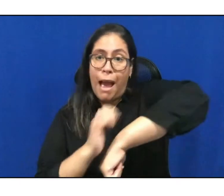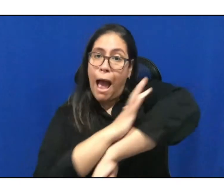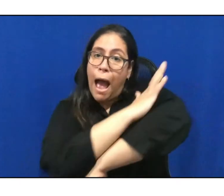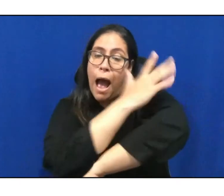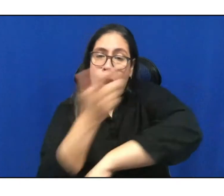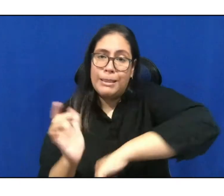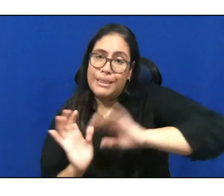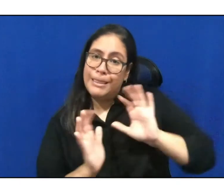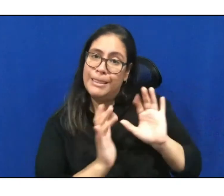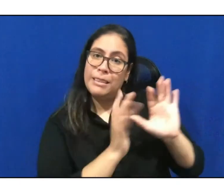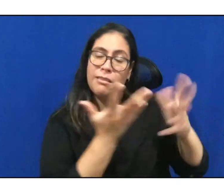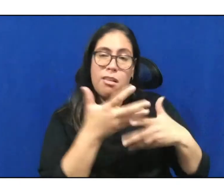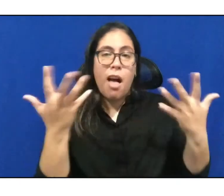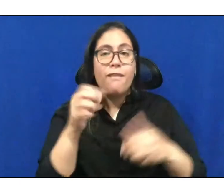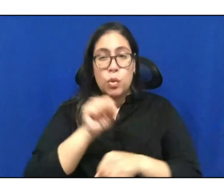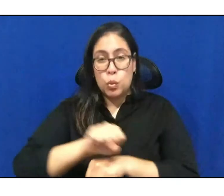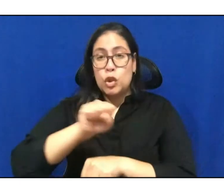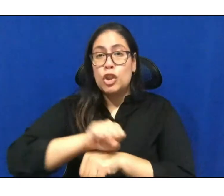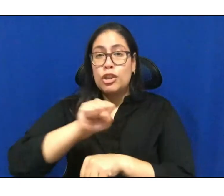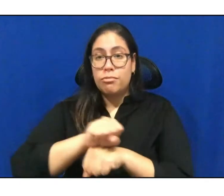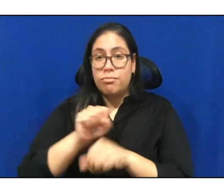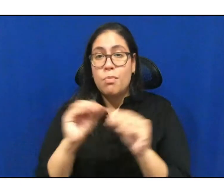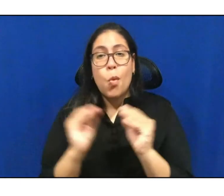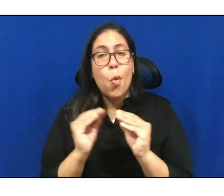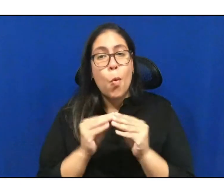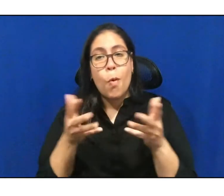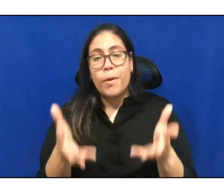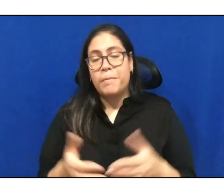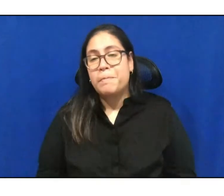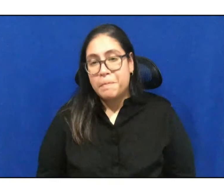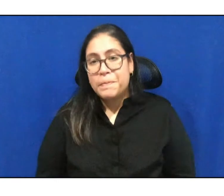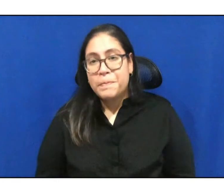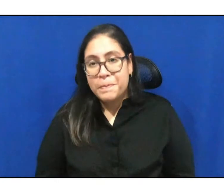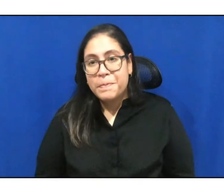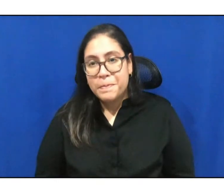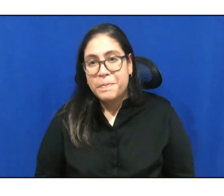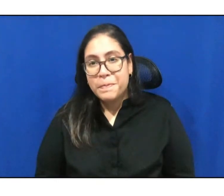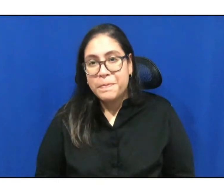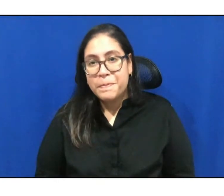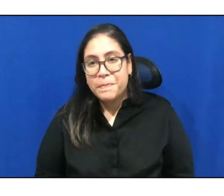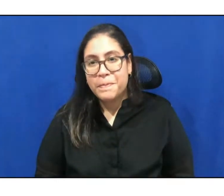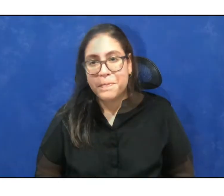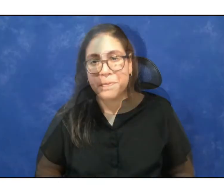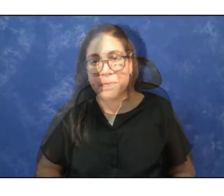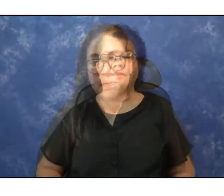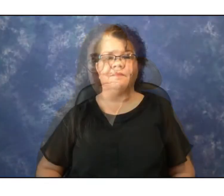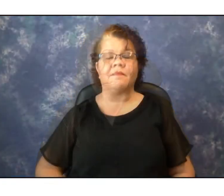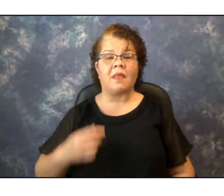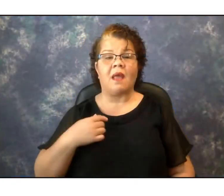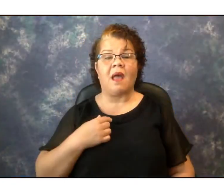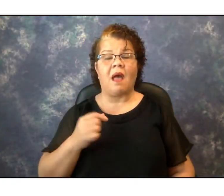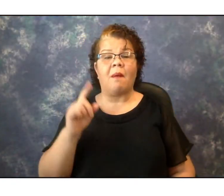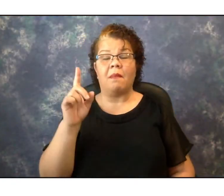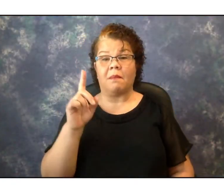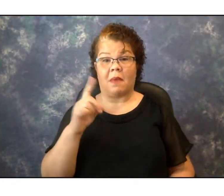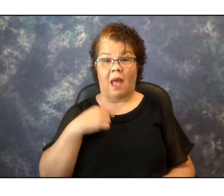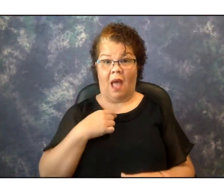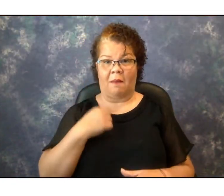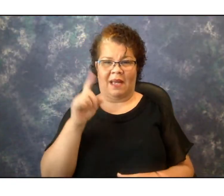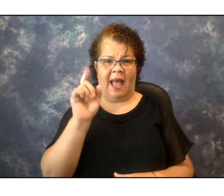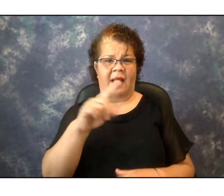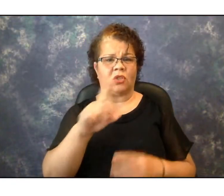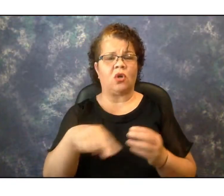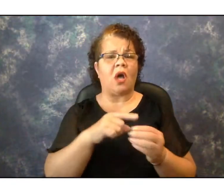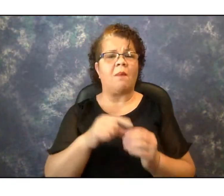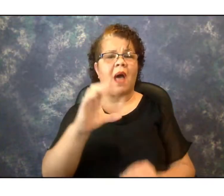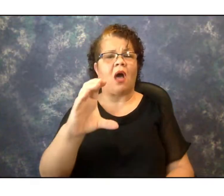done. We just have to keep doing Yeah. it. Yeah. I'm going to ask you about critical race theory in a second, but Kevin, I'd love to hear you take